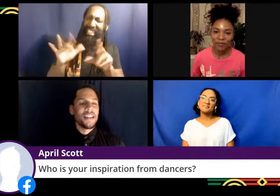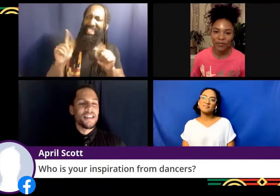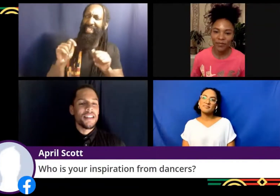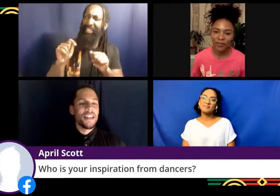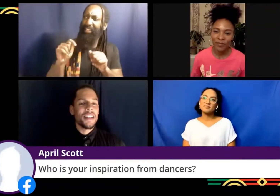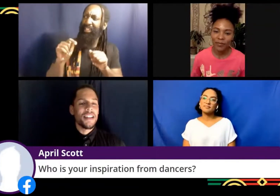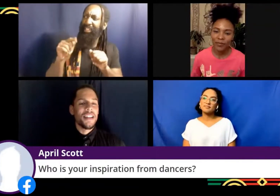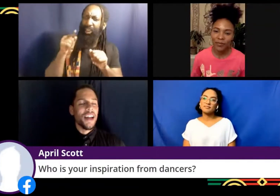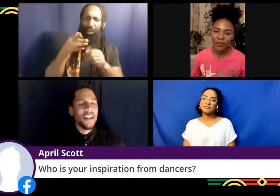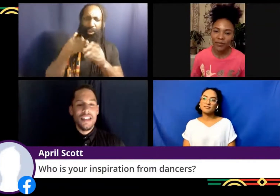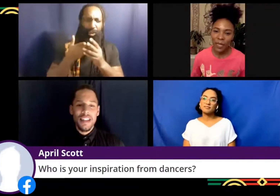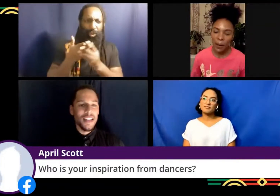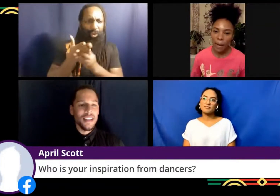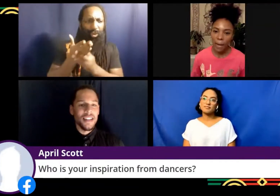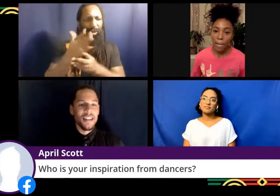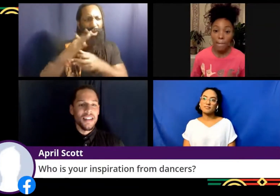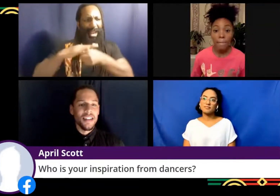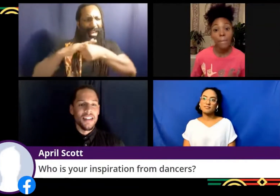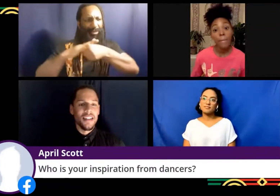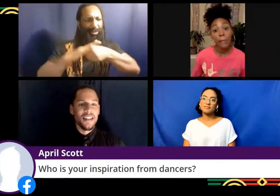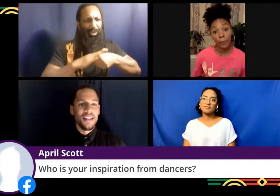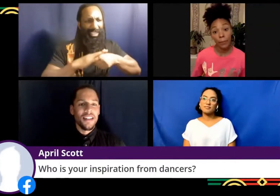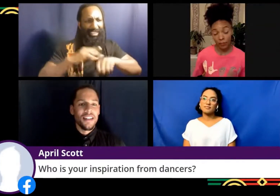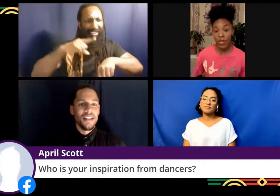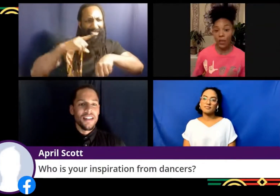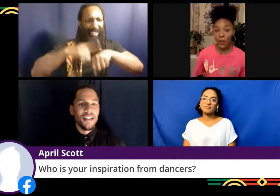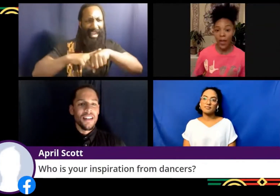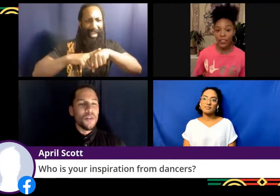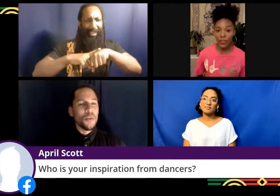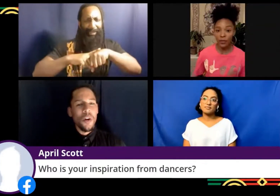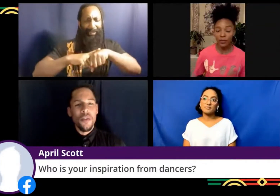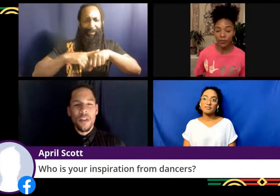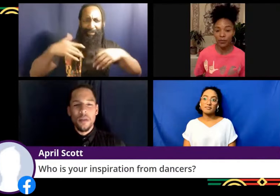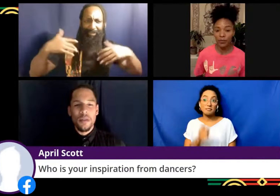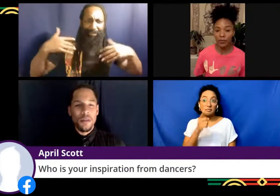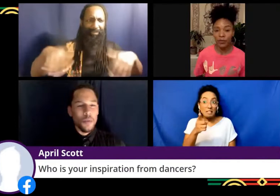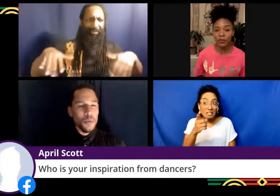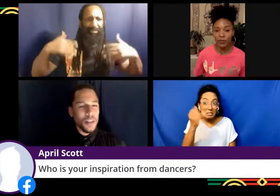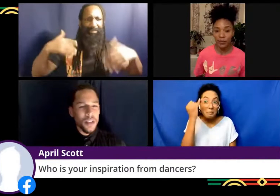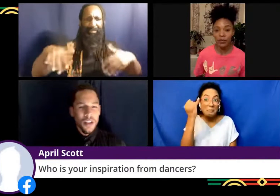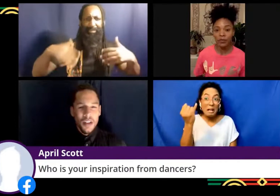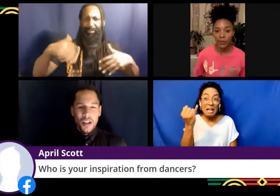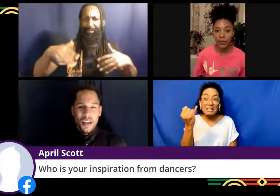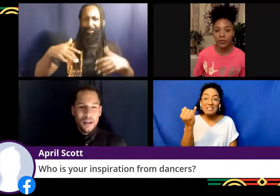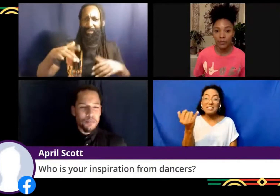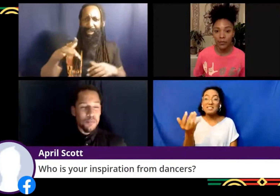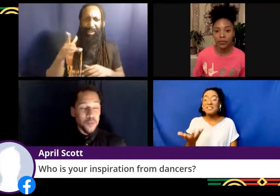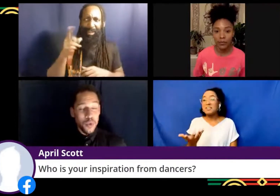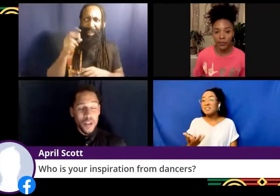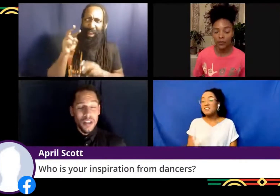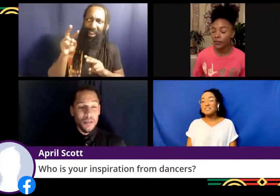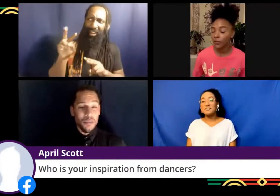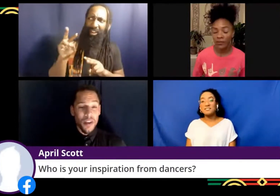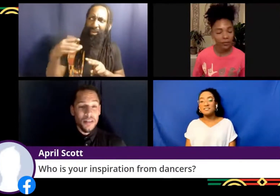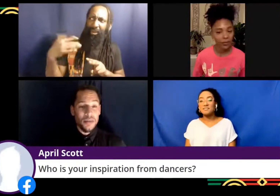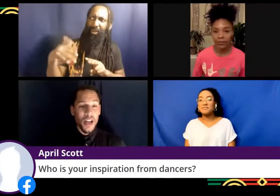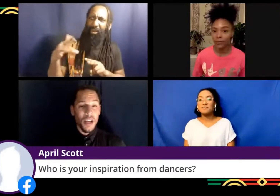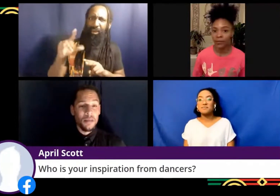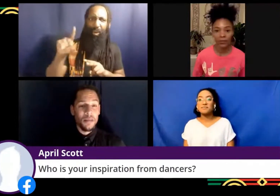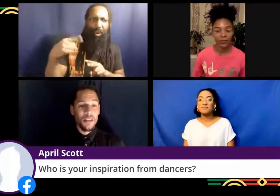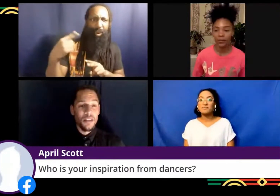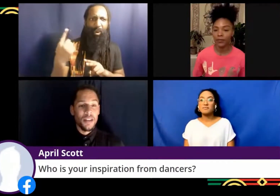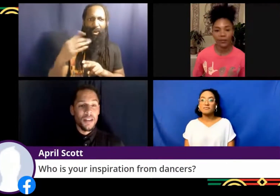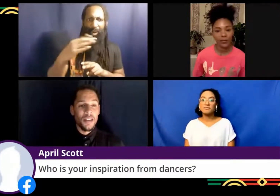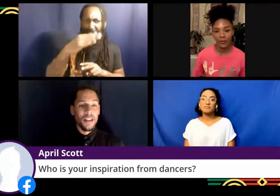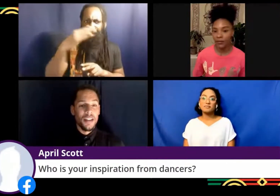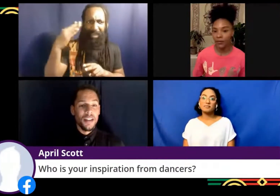I can't see how he did it. Can you imagine? All the way through that really oppressive